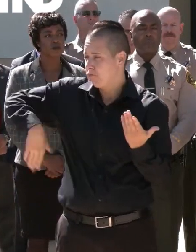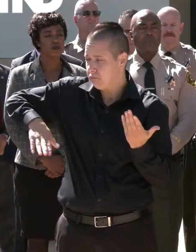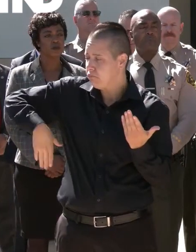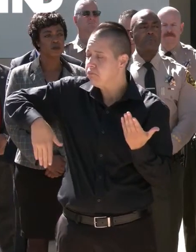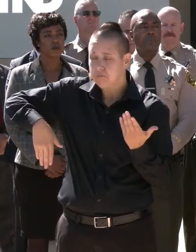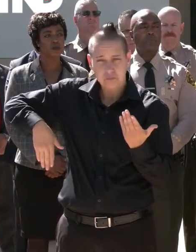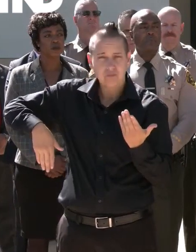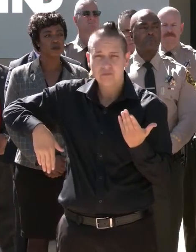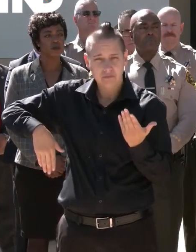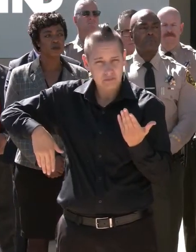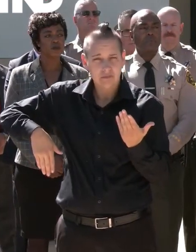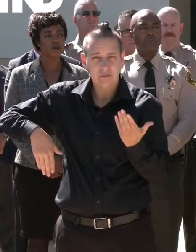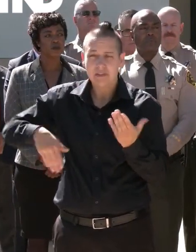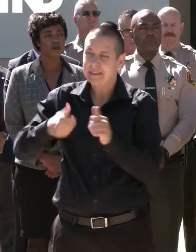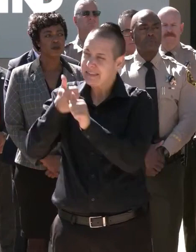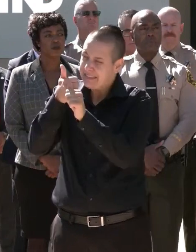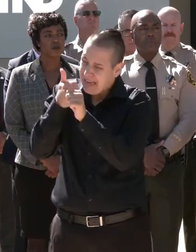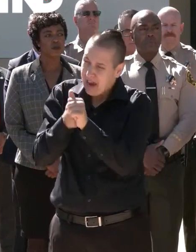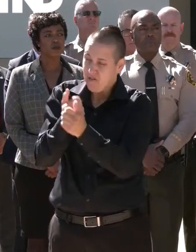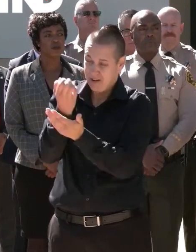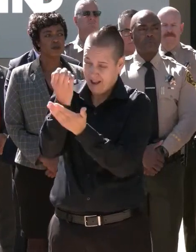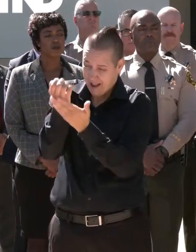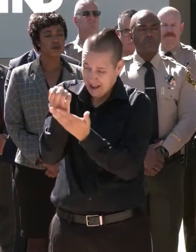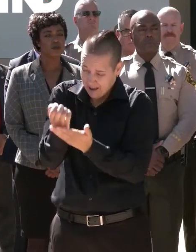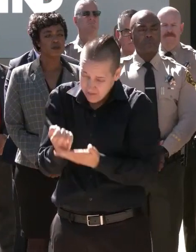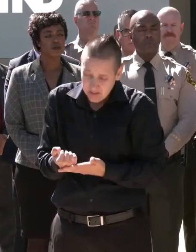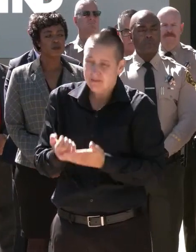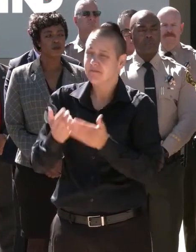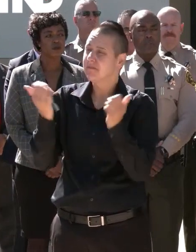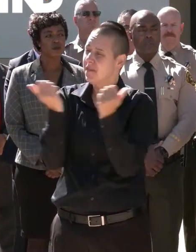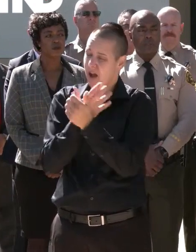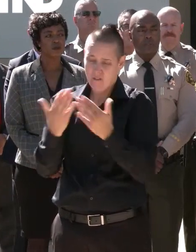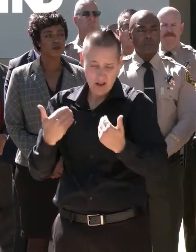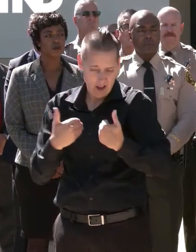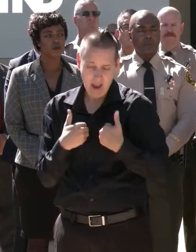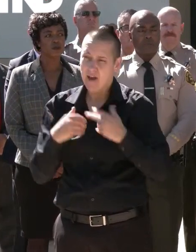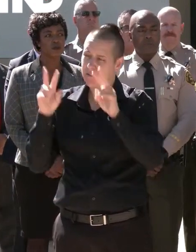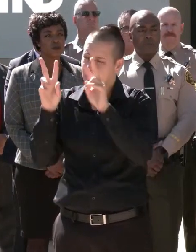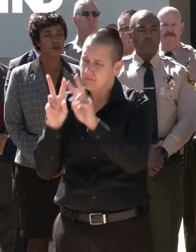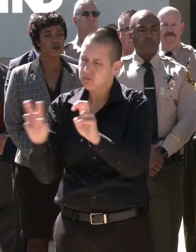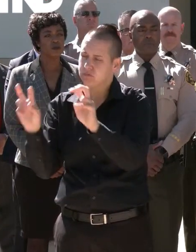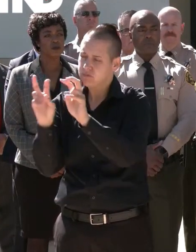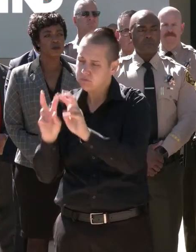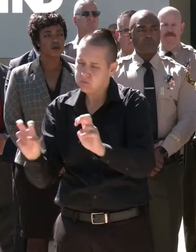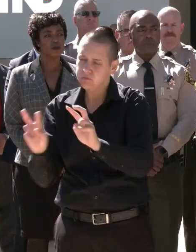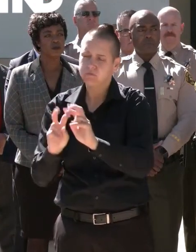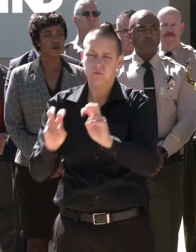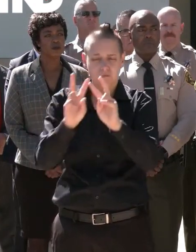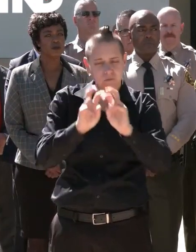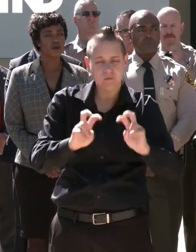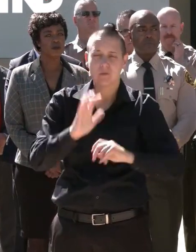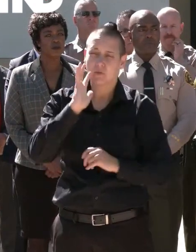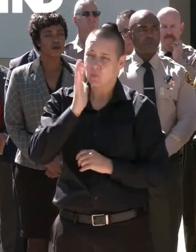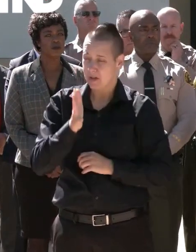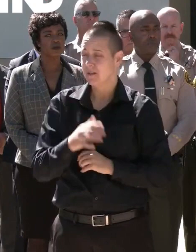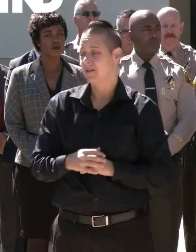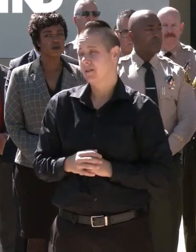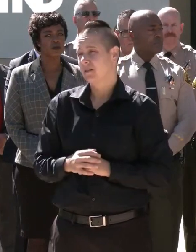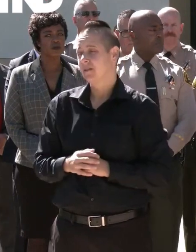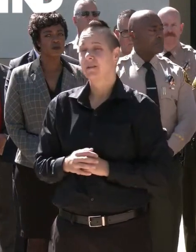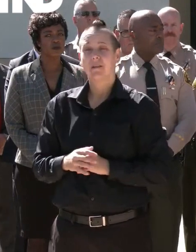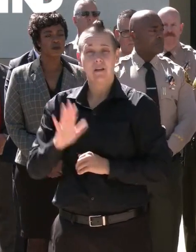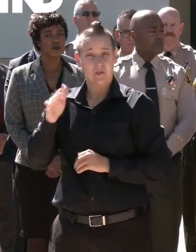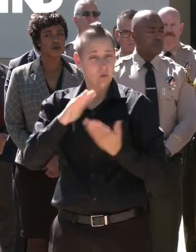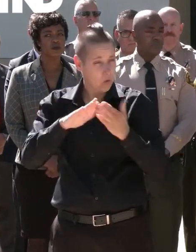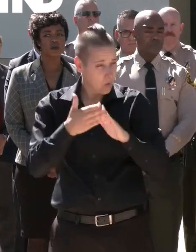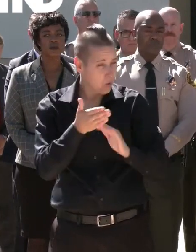time. Every piece of evidence, everything we have will be analyzed. And I do want to stress to